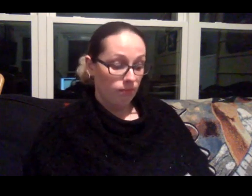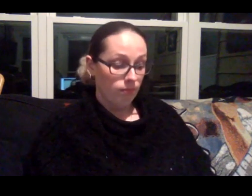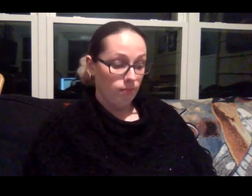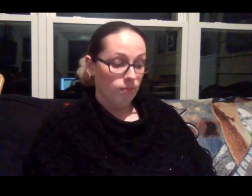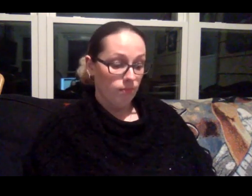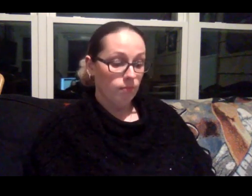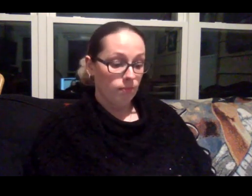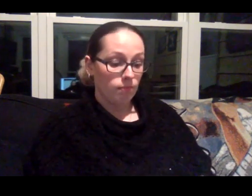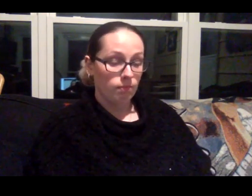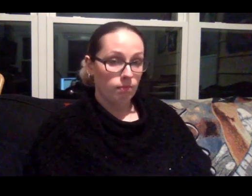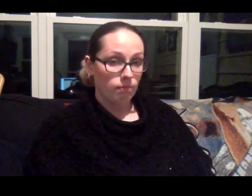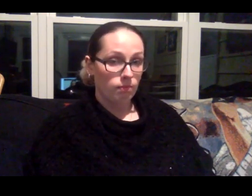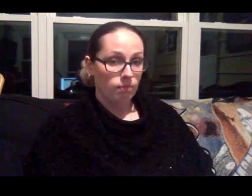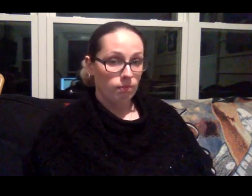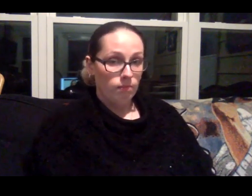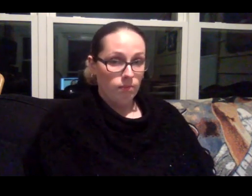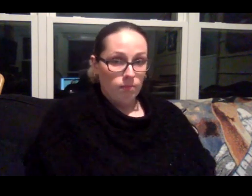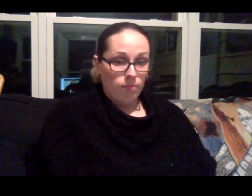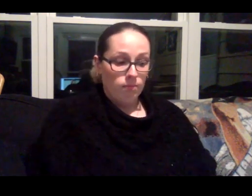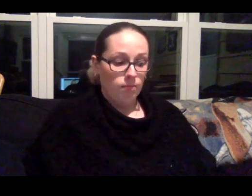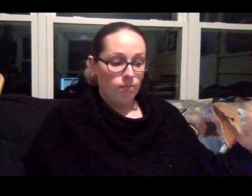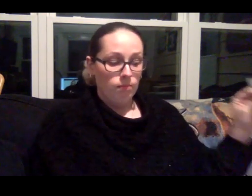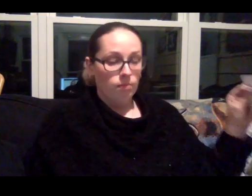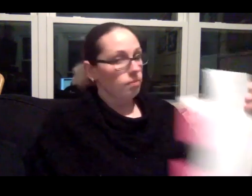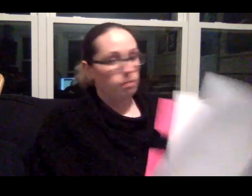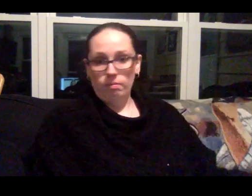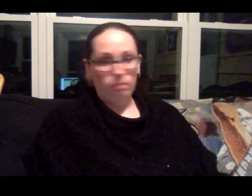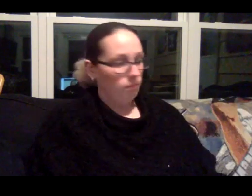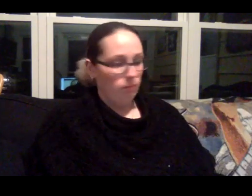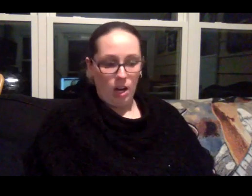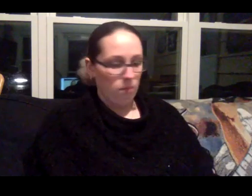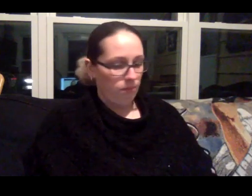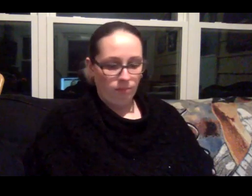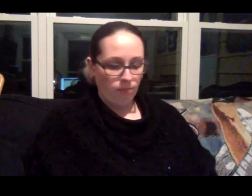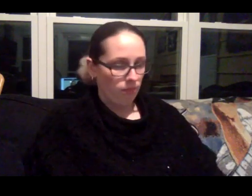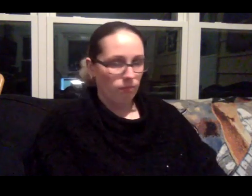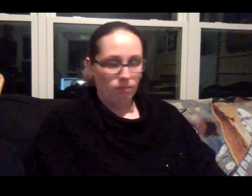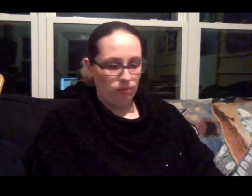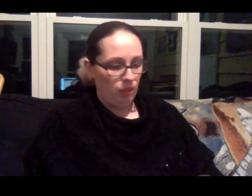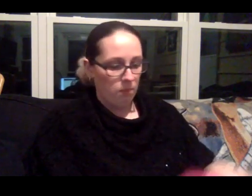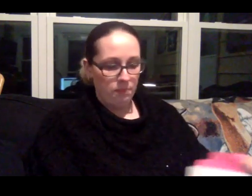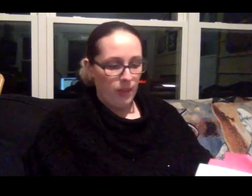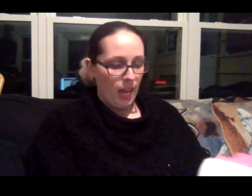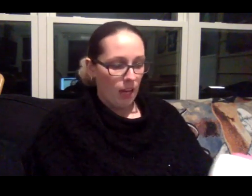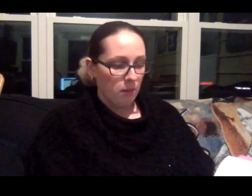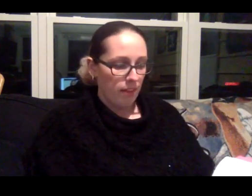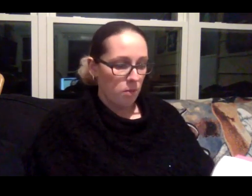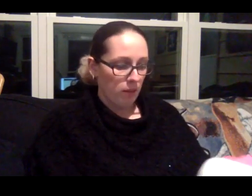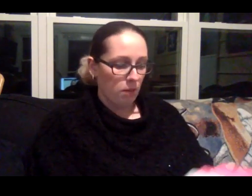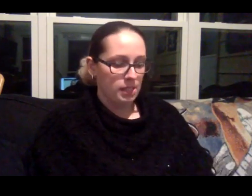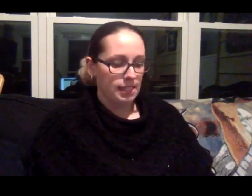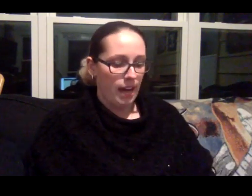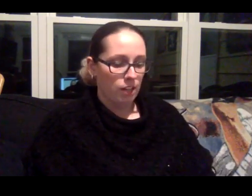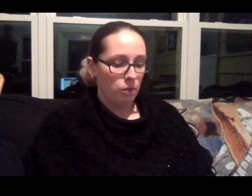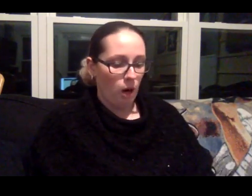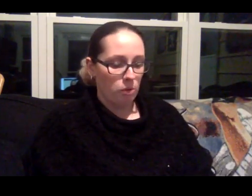time, it is not equitable for my daughter to just get packets like all the other gen ed peers. No. And I'm glad that you brought